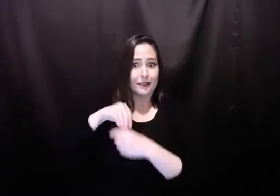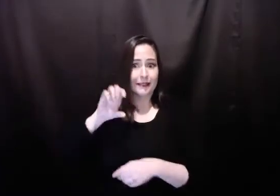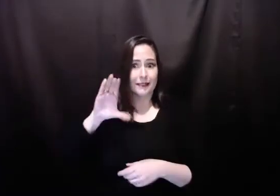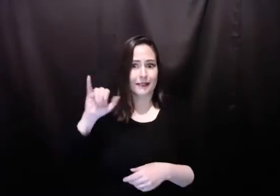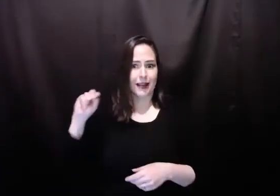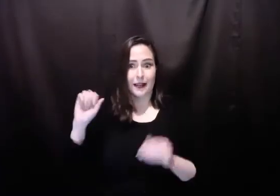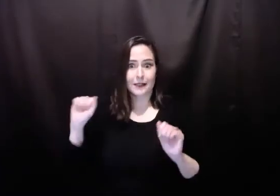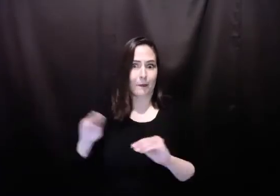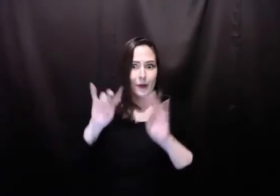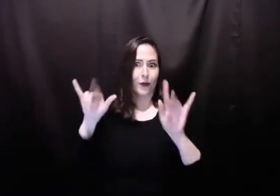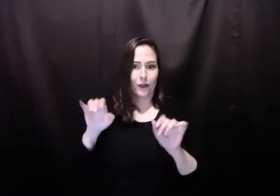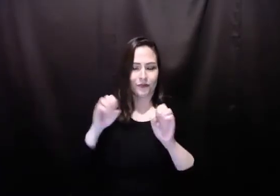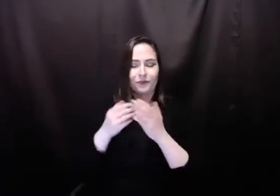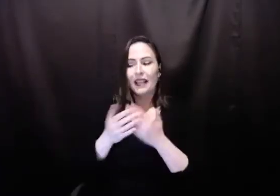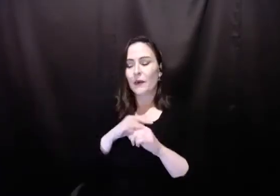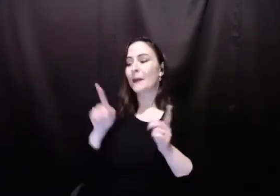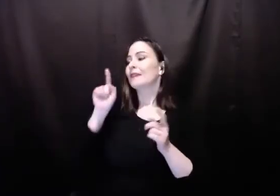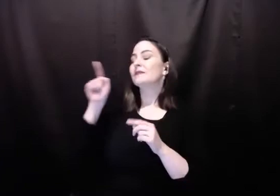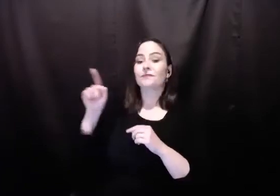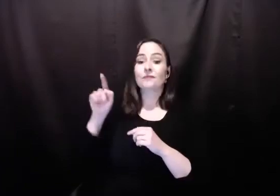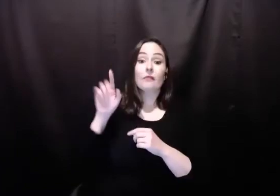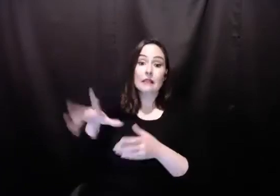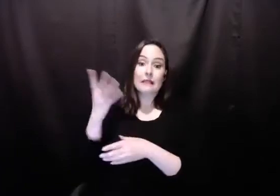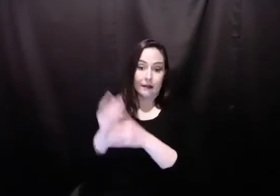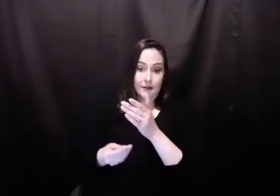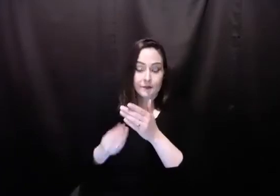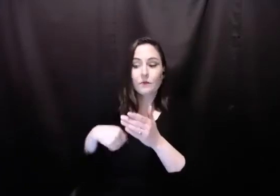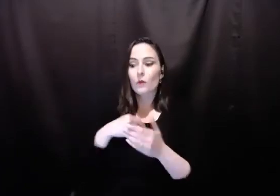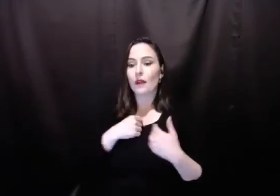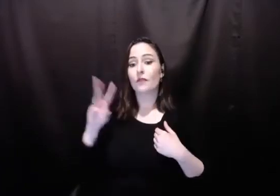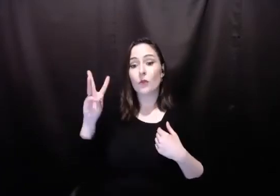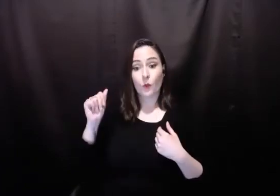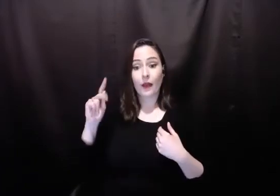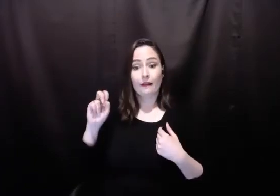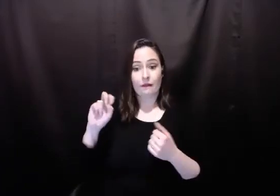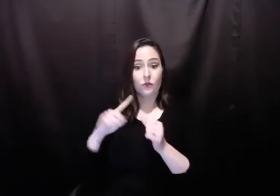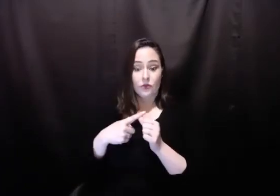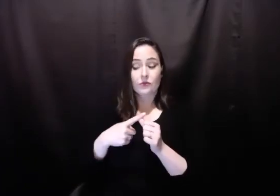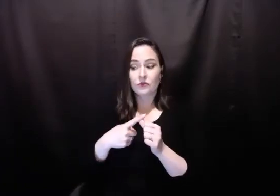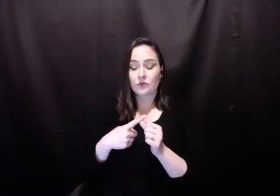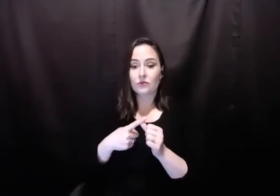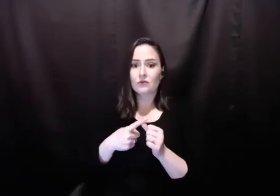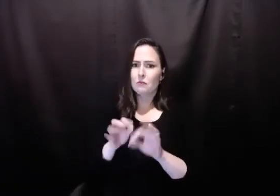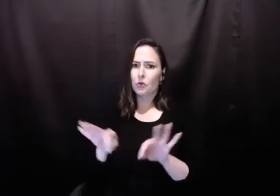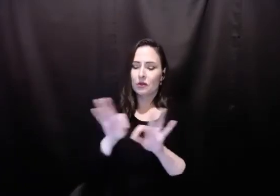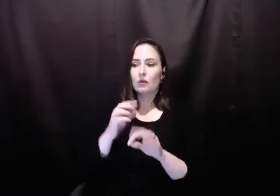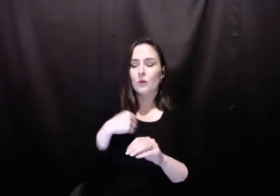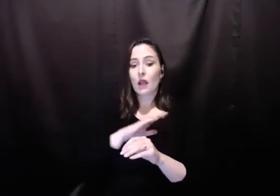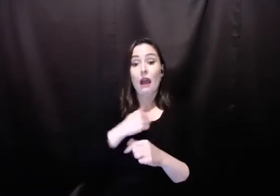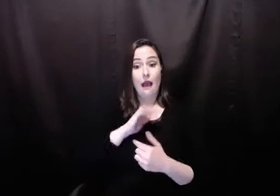I get there, and the Hibernians have planned the whole thing. So it's got a lot of plumes and